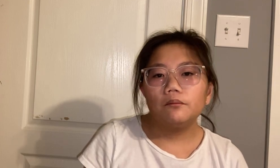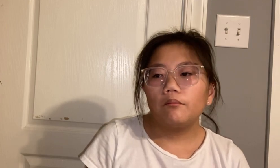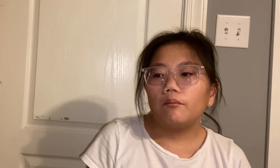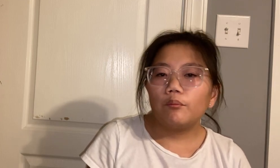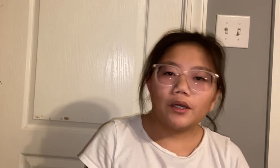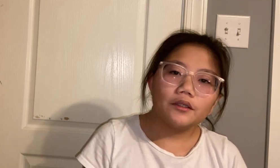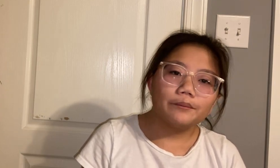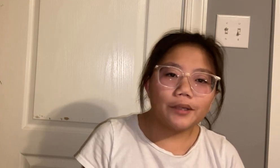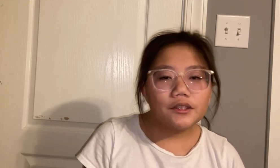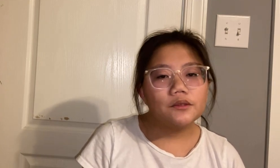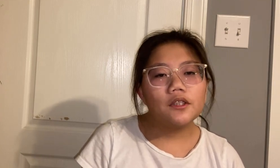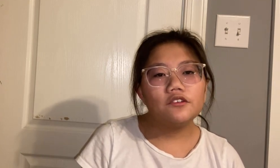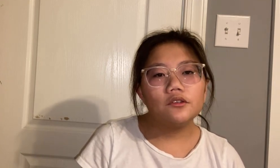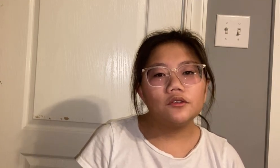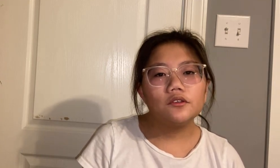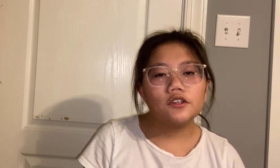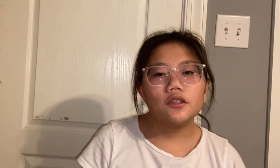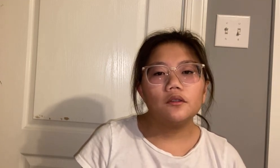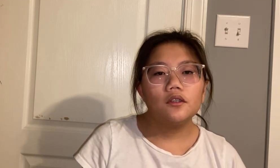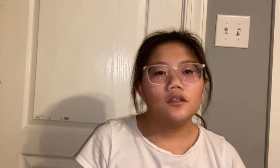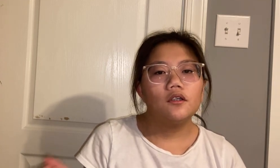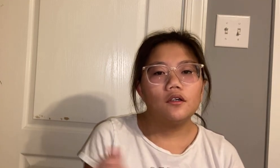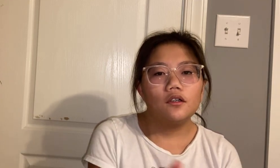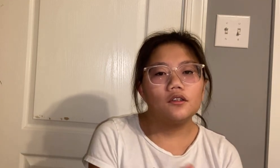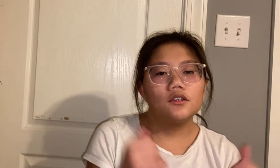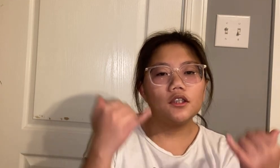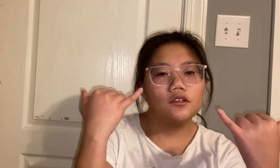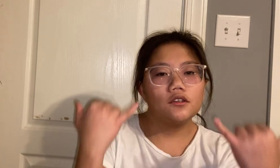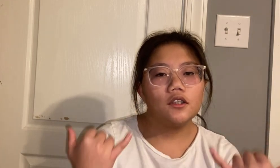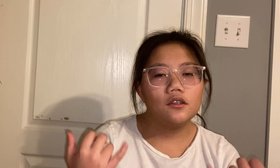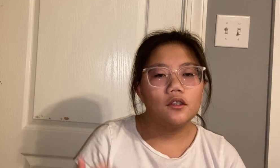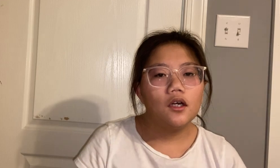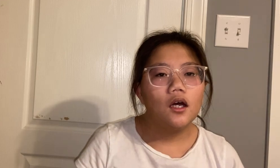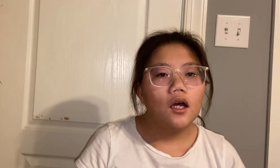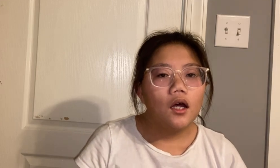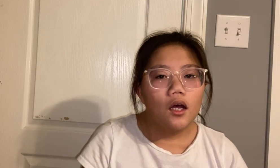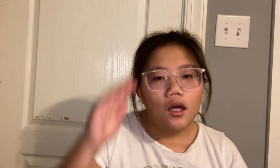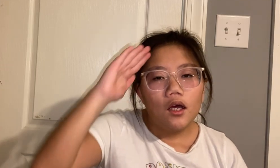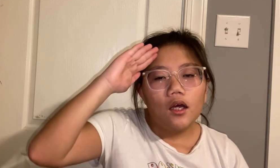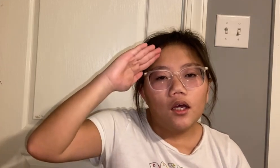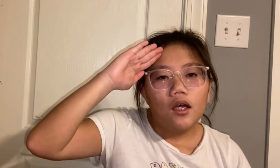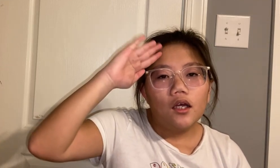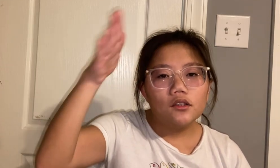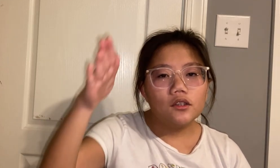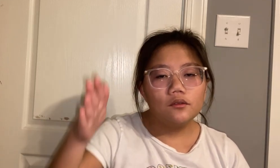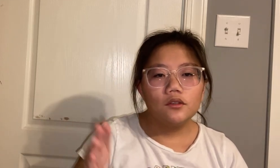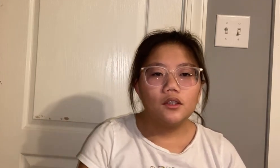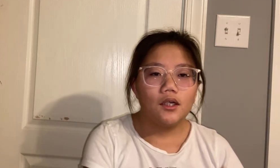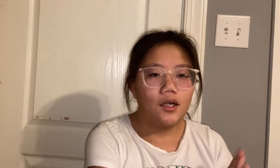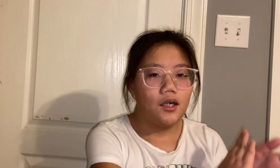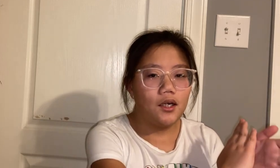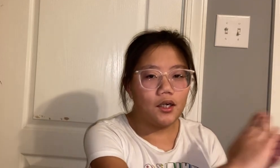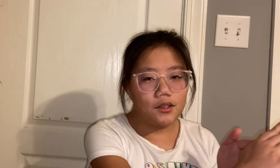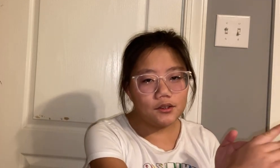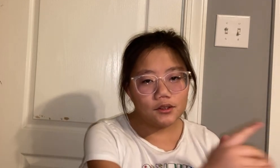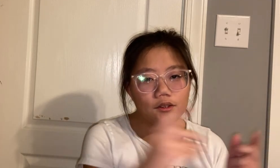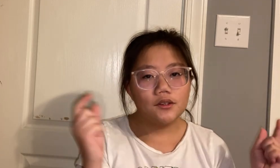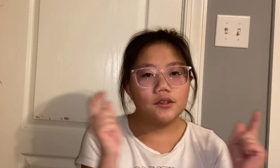practice what i've showed you so all together now hello nice to